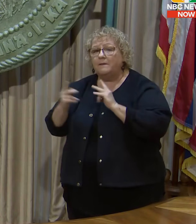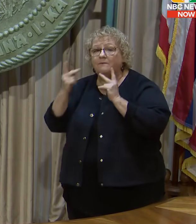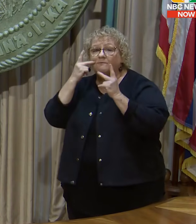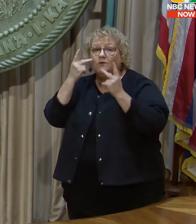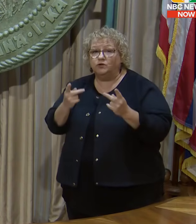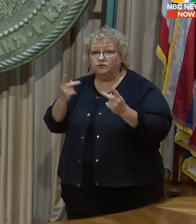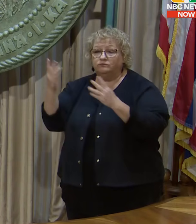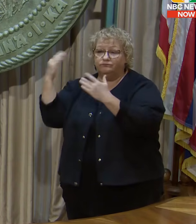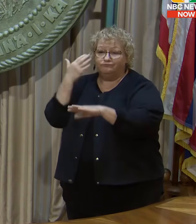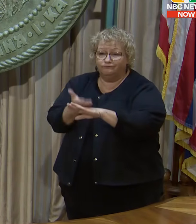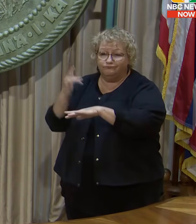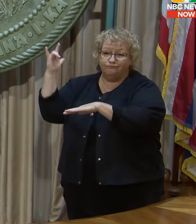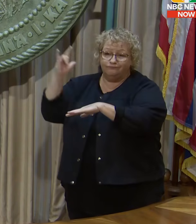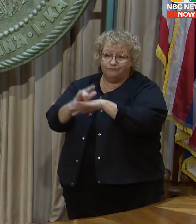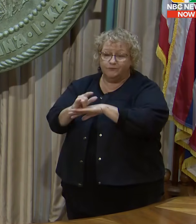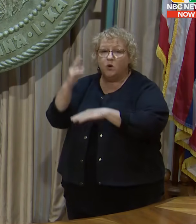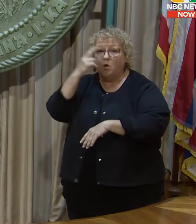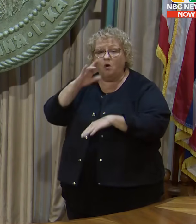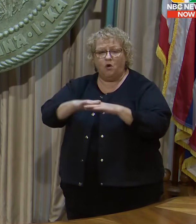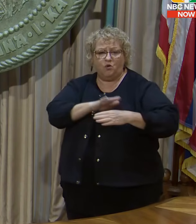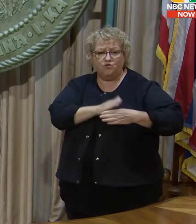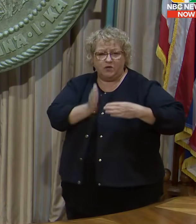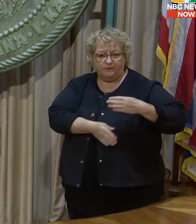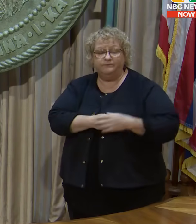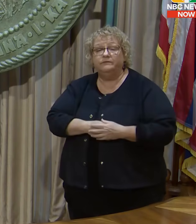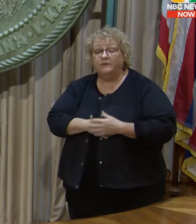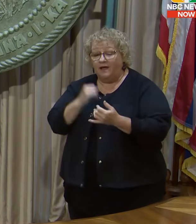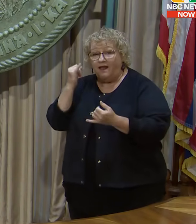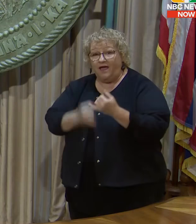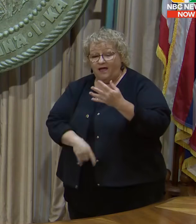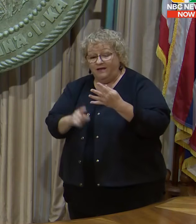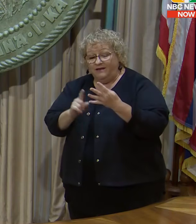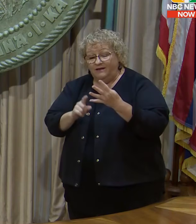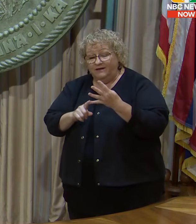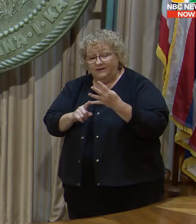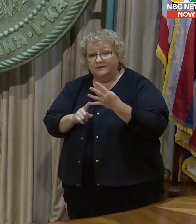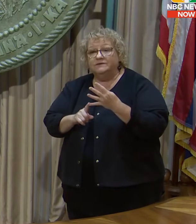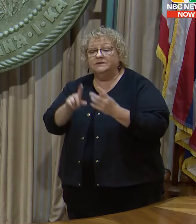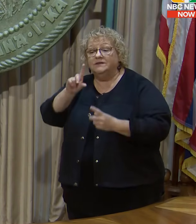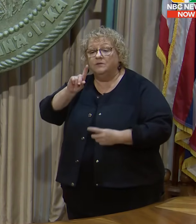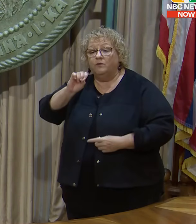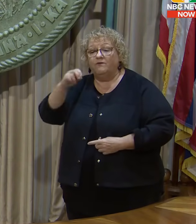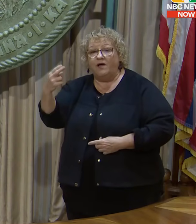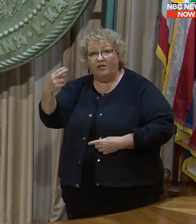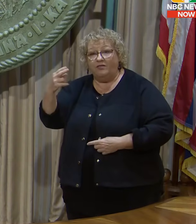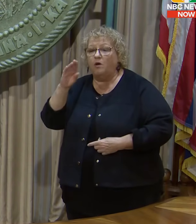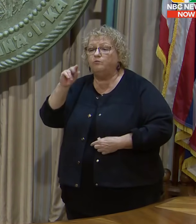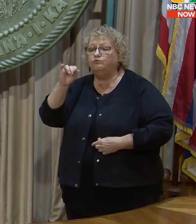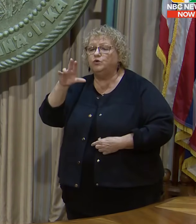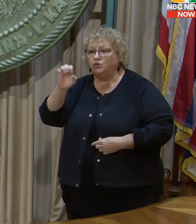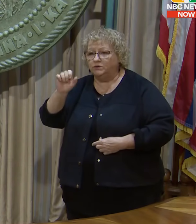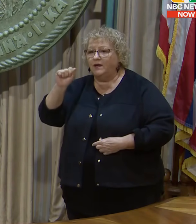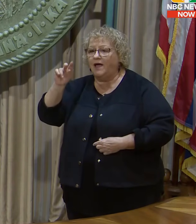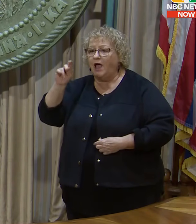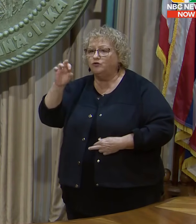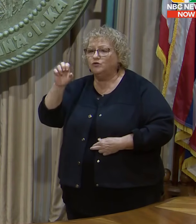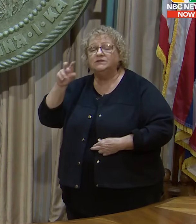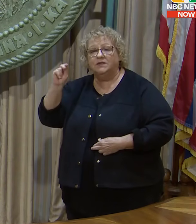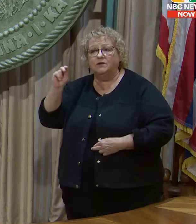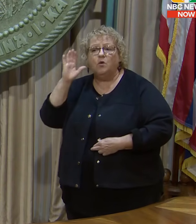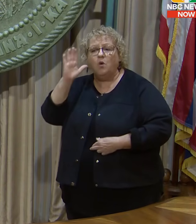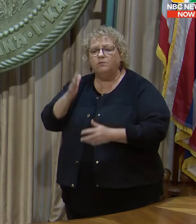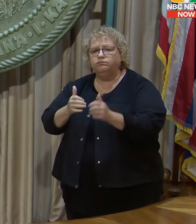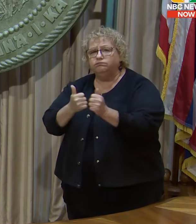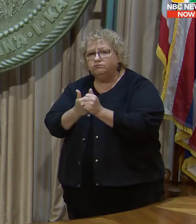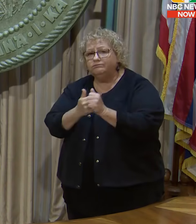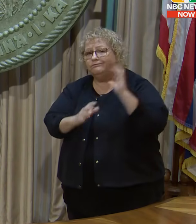weekend. And finally, Dr. Bruce Anderson from the Department of Health will give an update on the latest